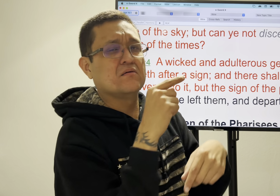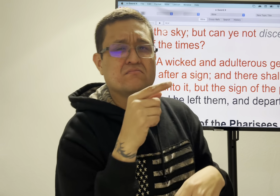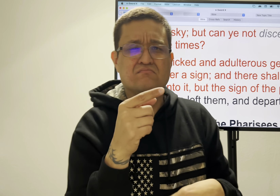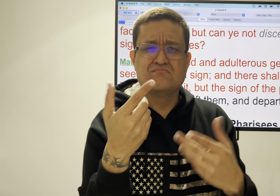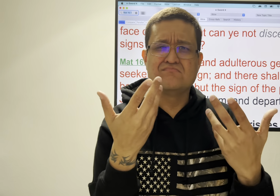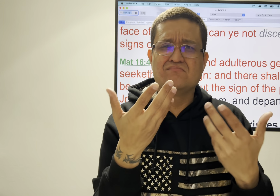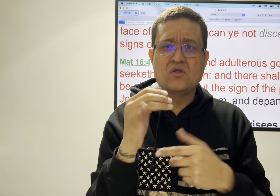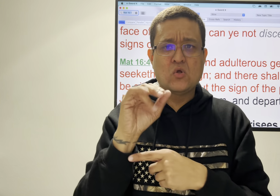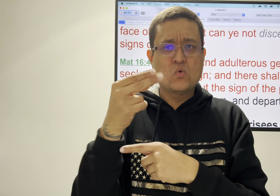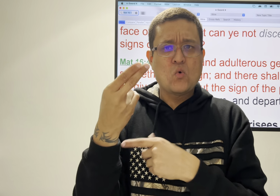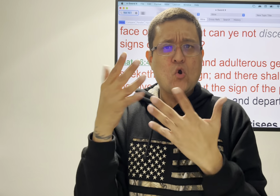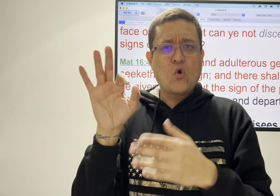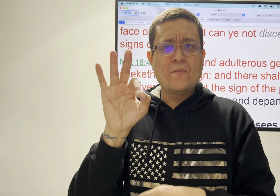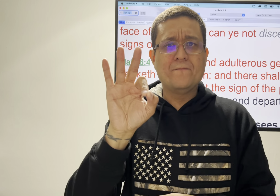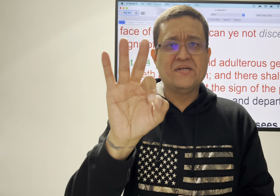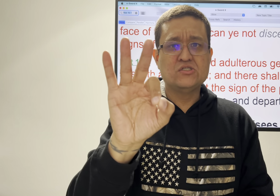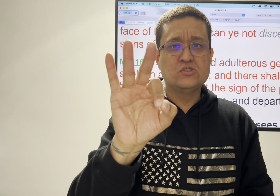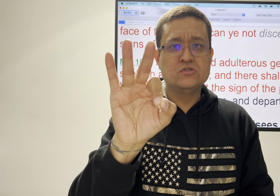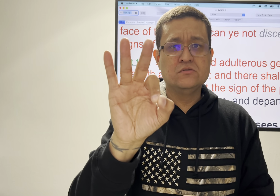And now they're asking for a sign.